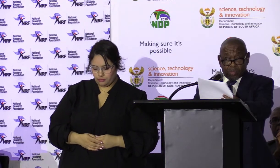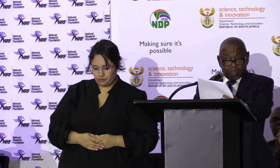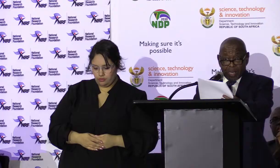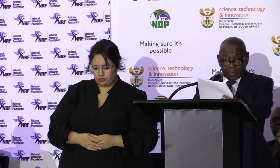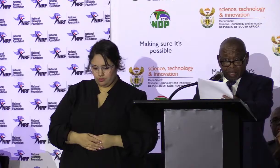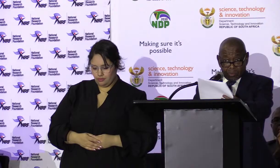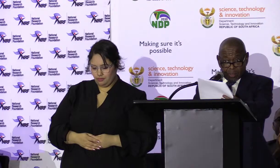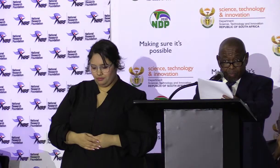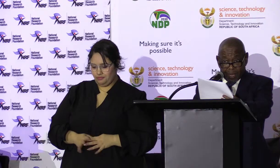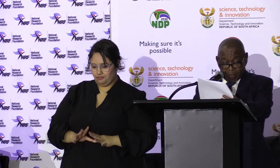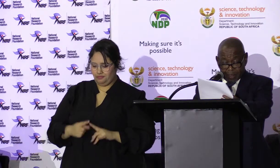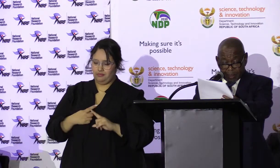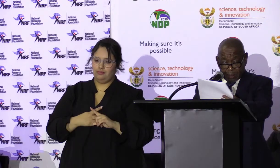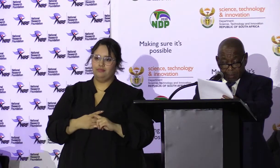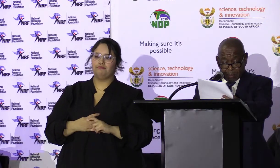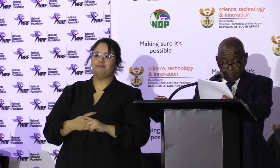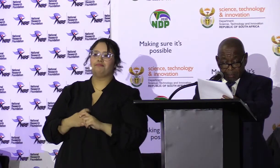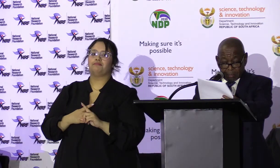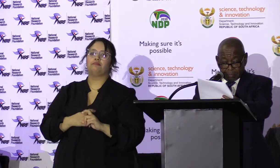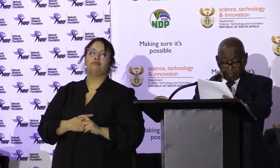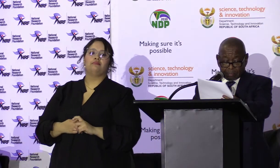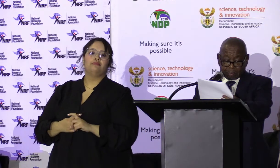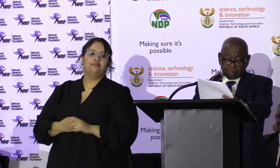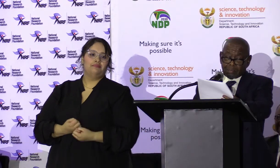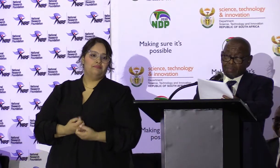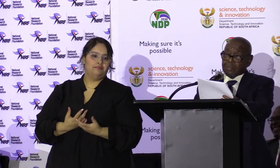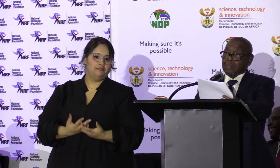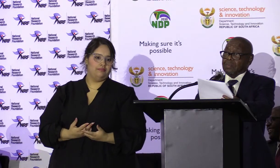Ke musukuyiphatha ngathi useParliament.